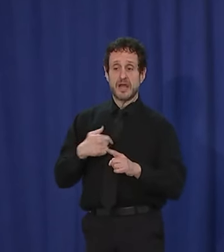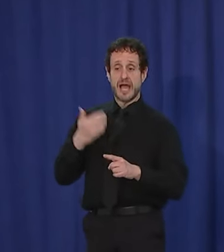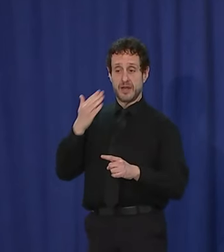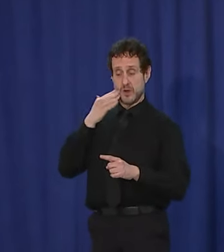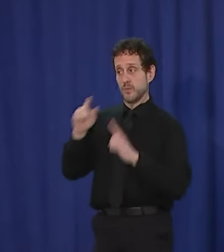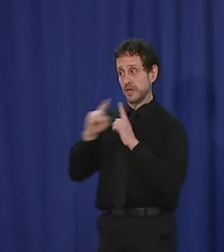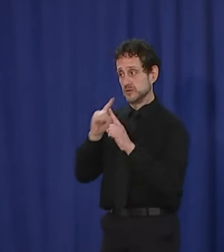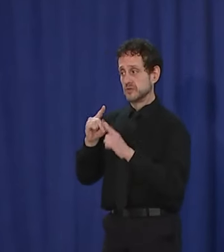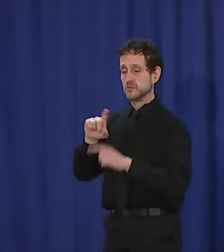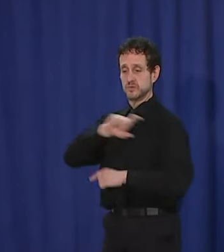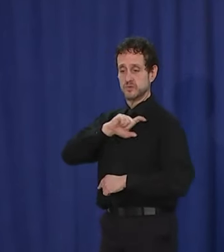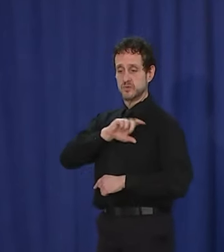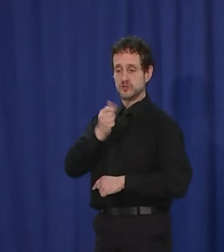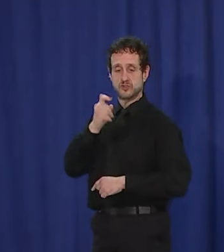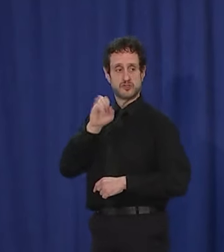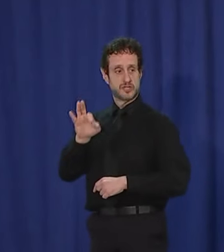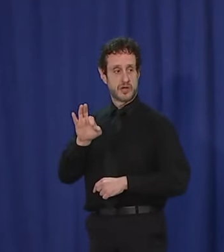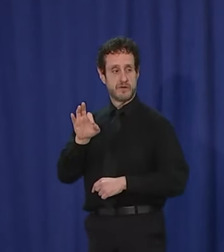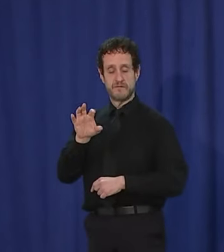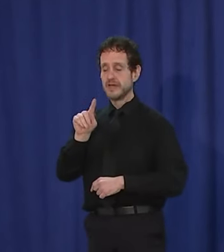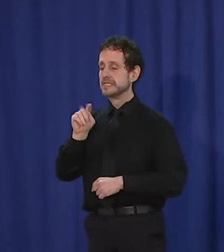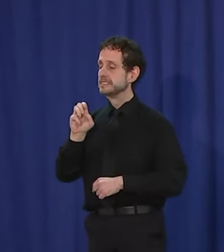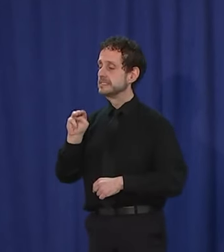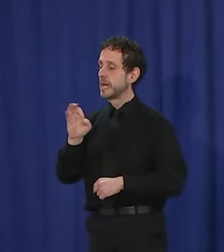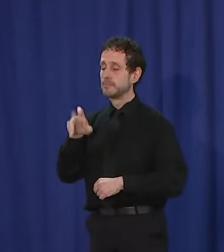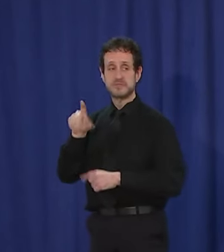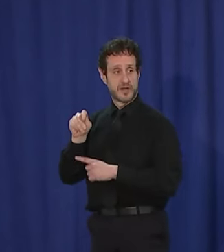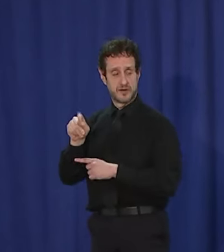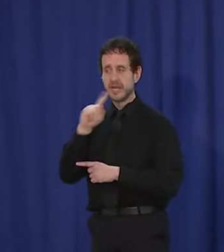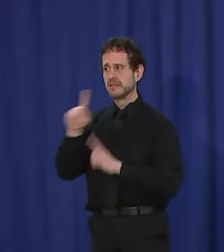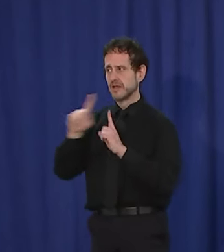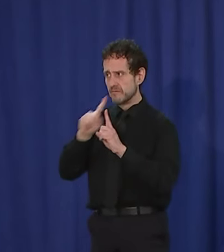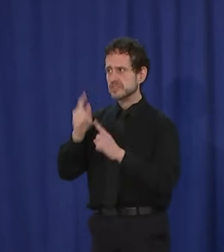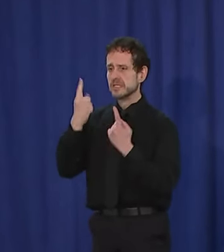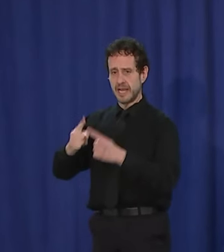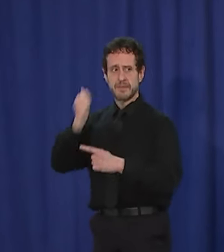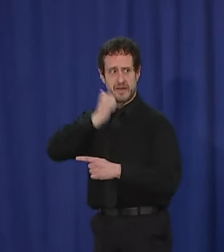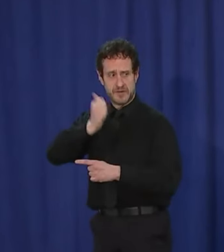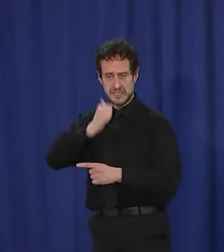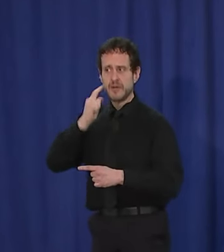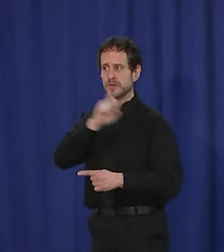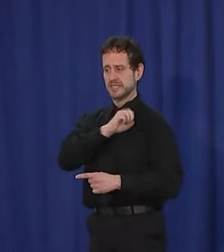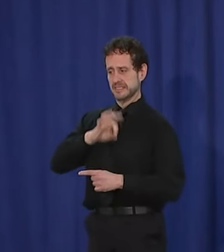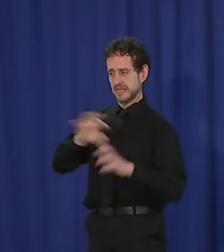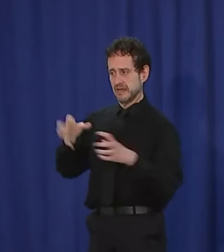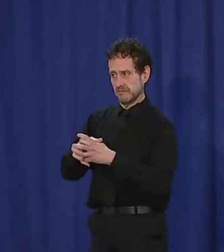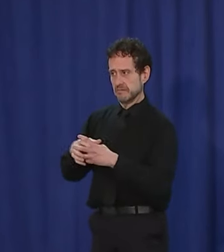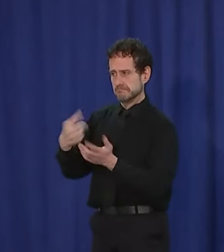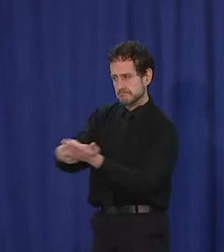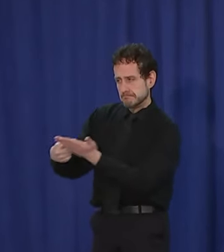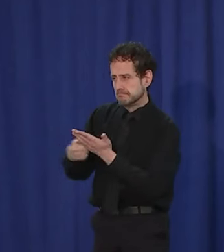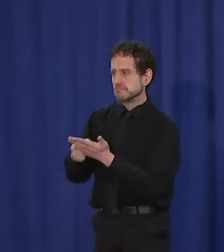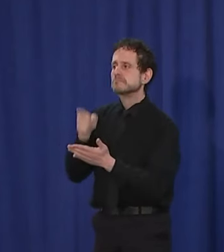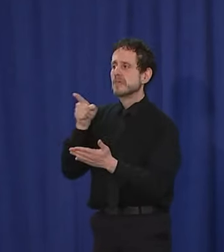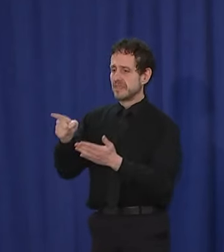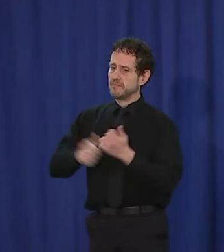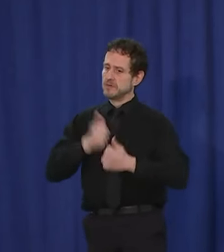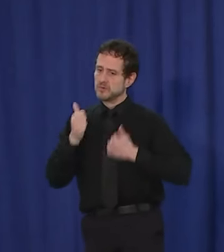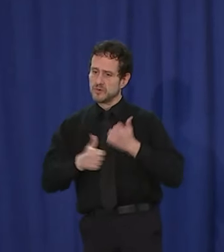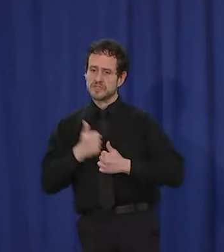with Sheriff Dart and the ongoing conversations that are happening literally every day at the staff level, that they have been